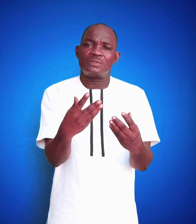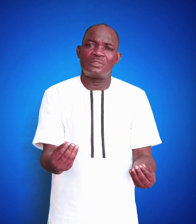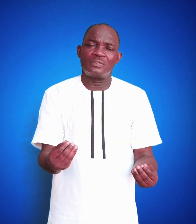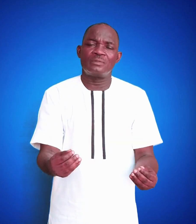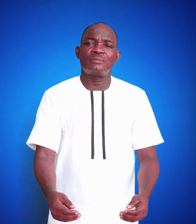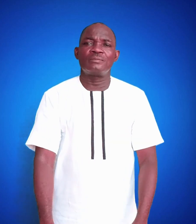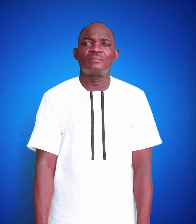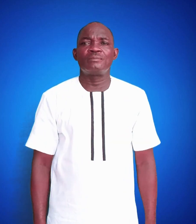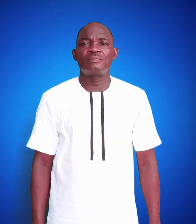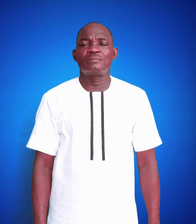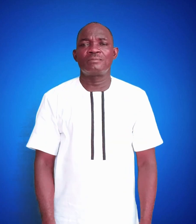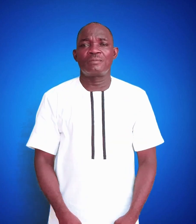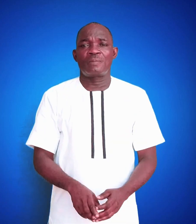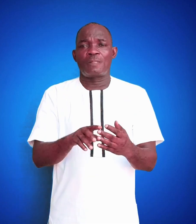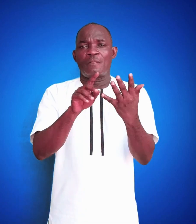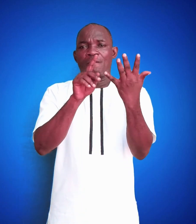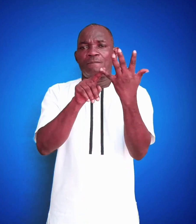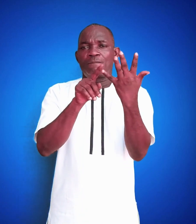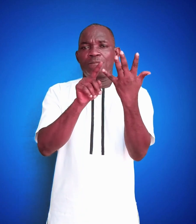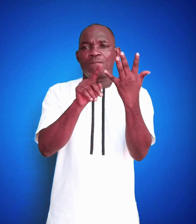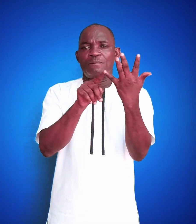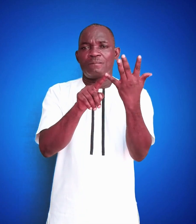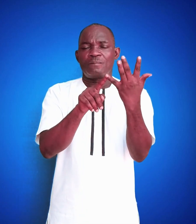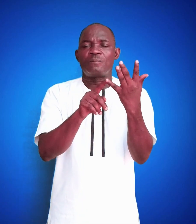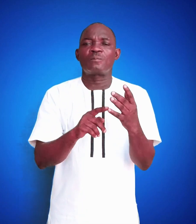solutions. 5.